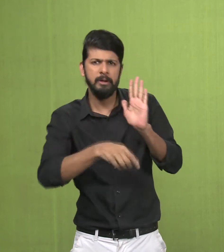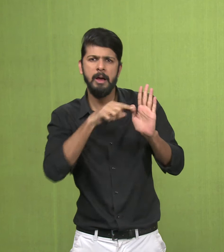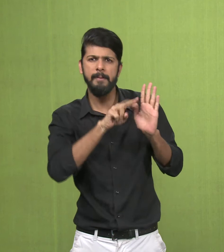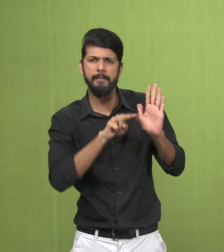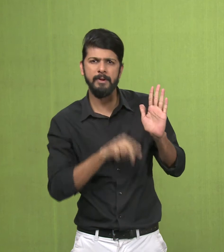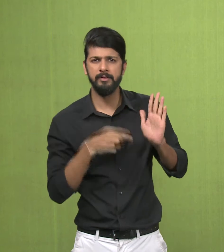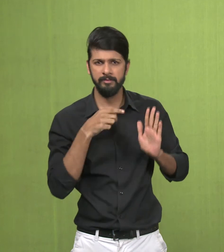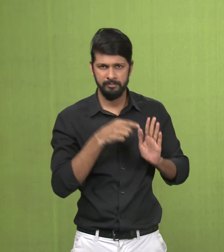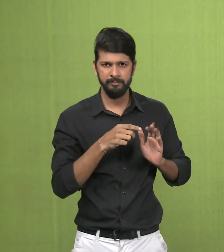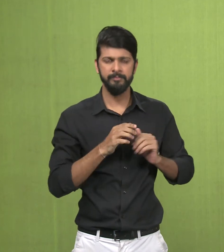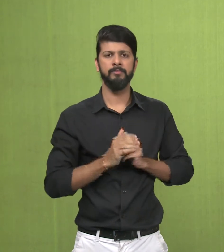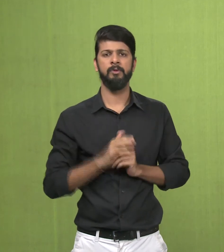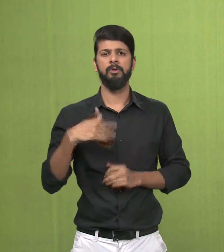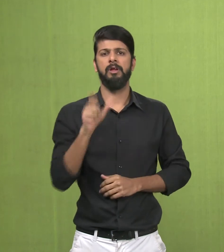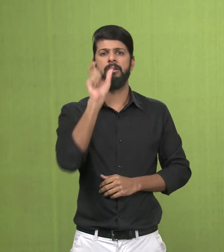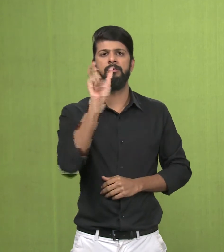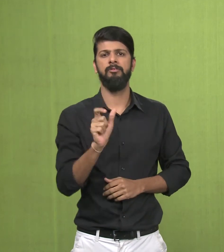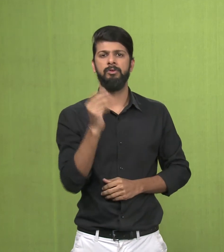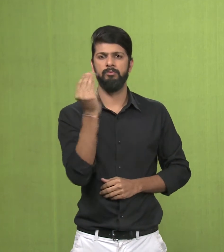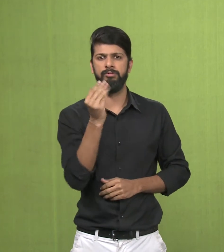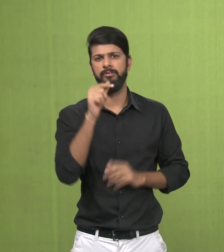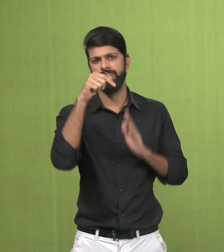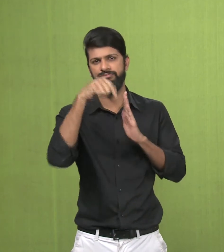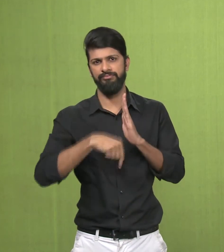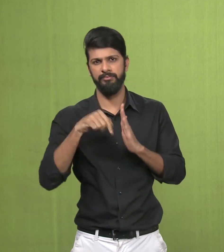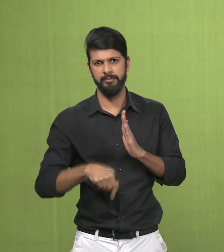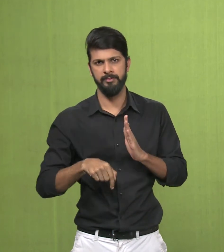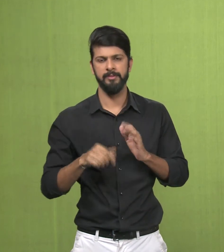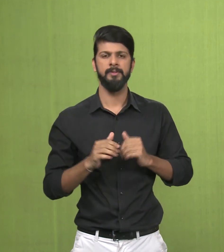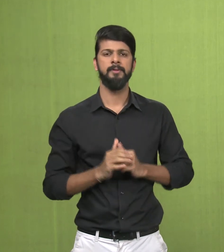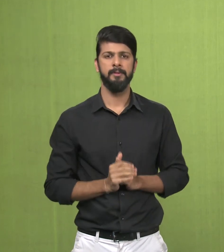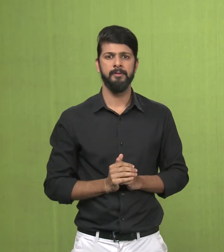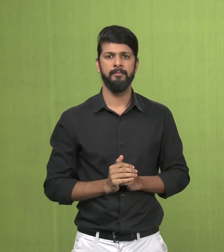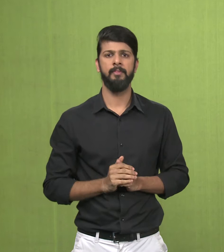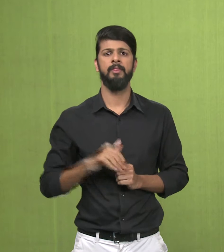Then we understand the background about the sculptures of this era, then the new words from this lesson.